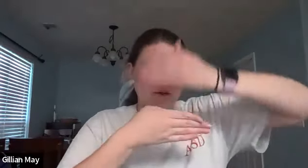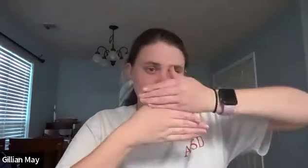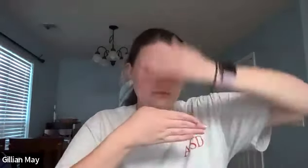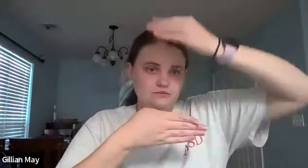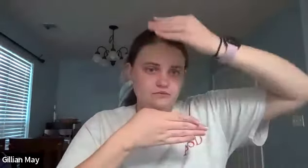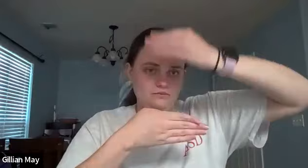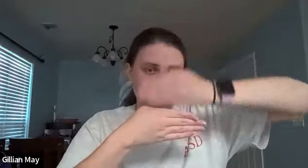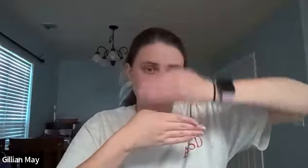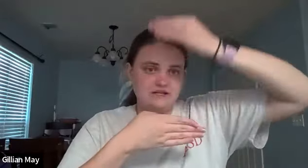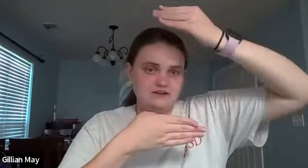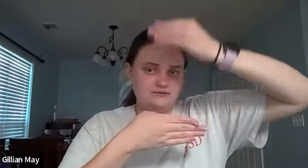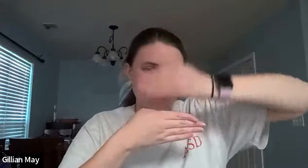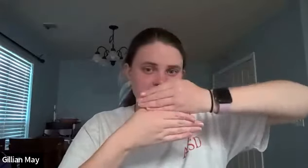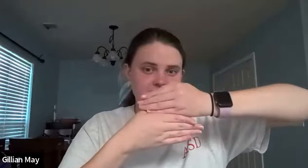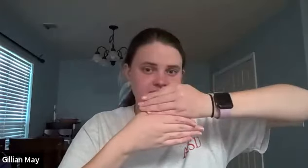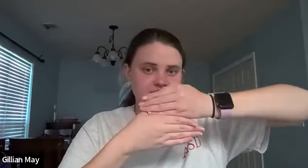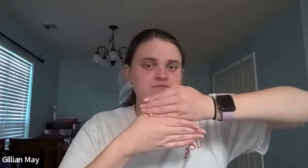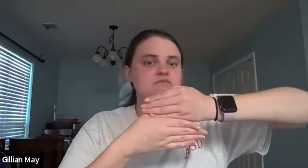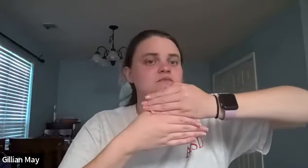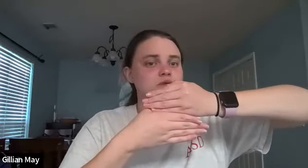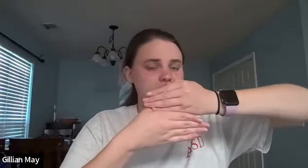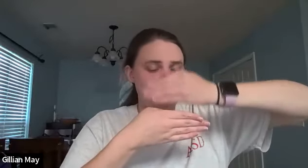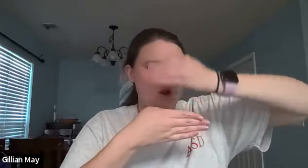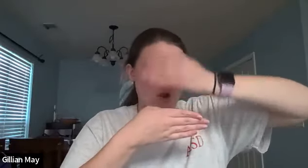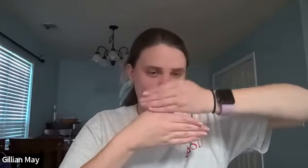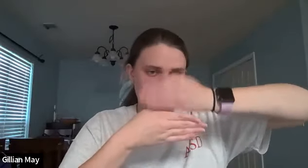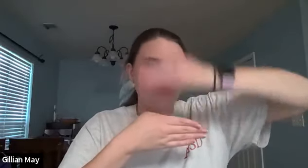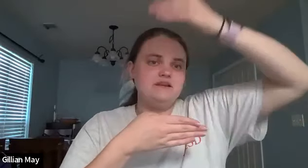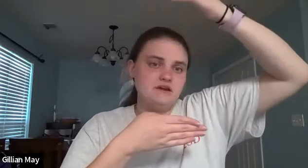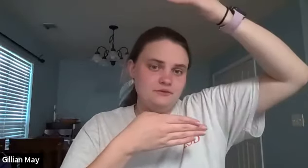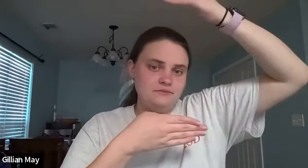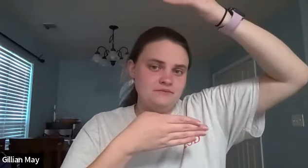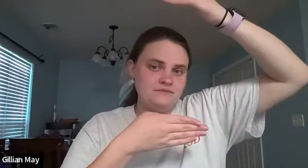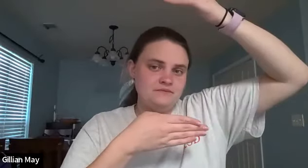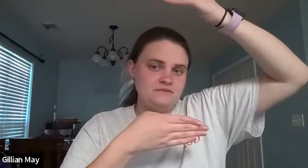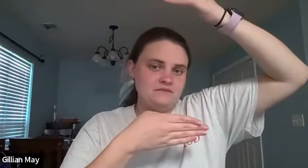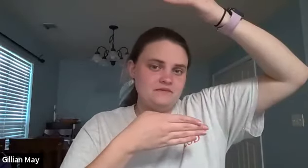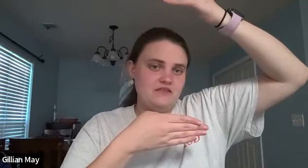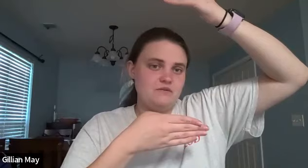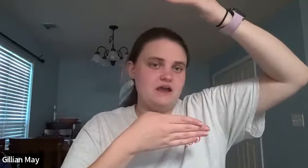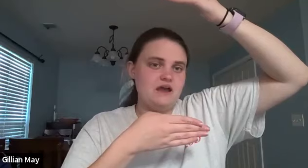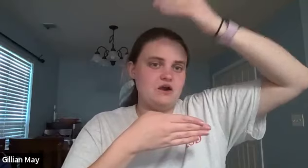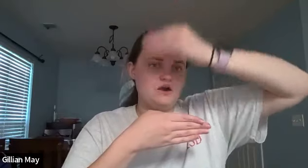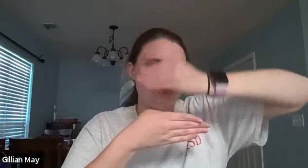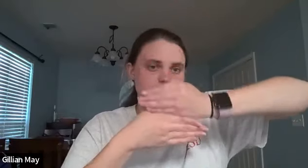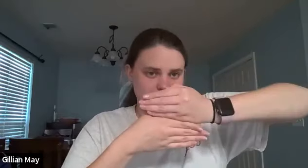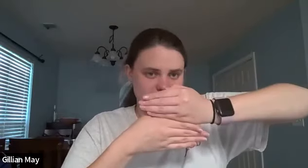window, window. We had our open the window. And then we had our close the